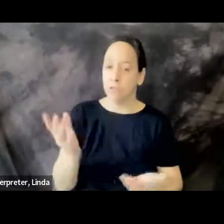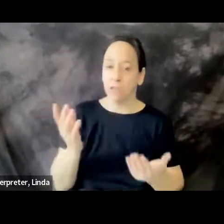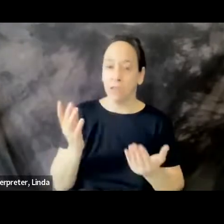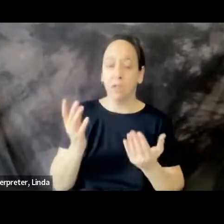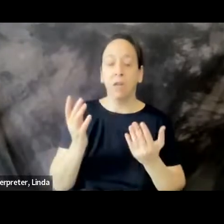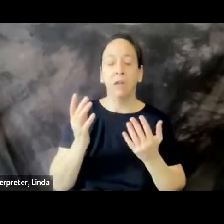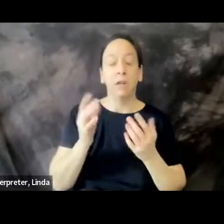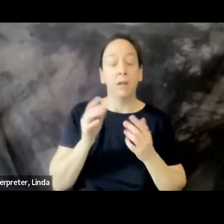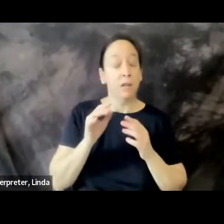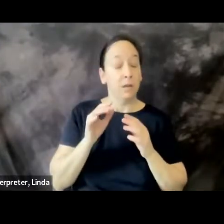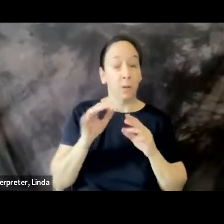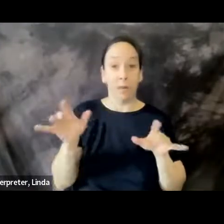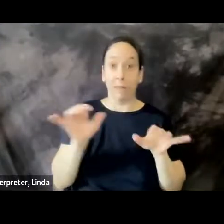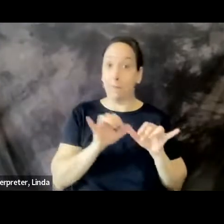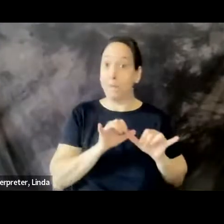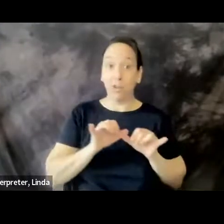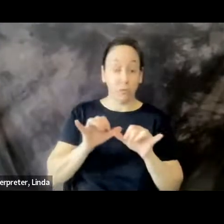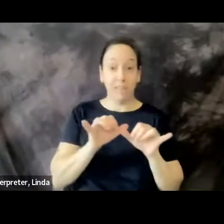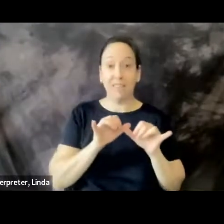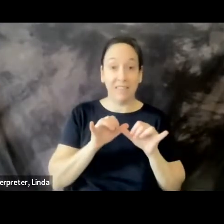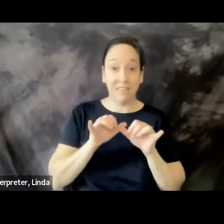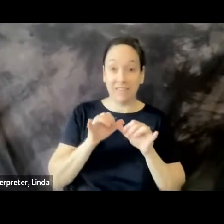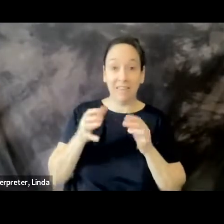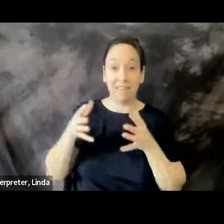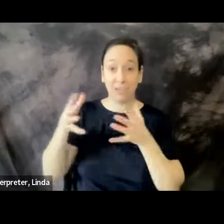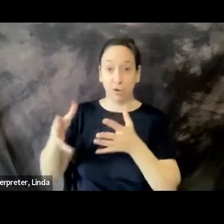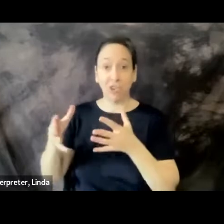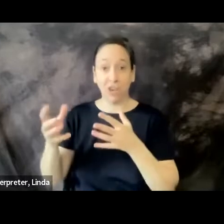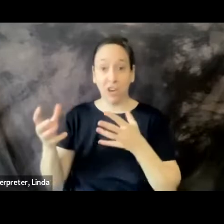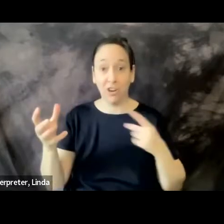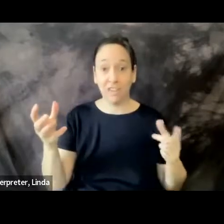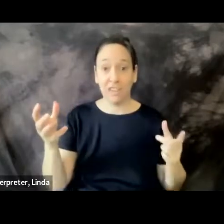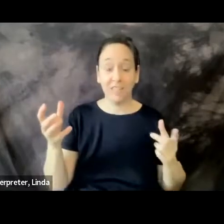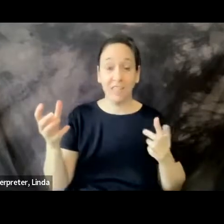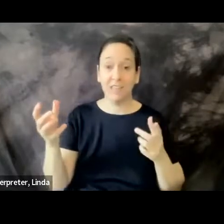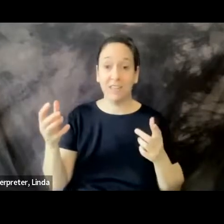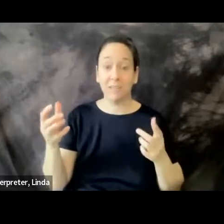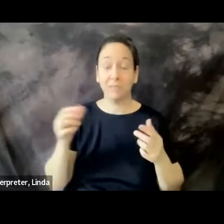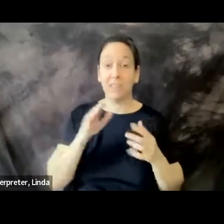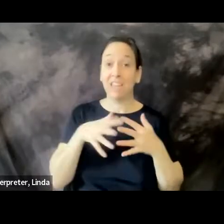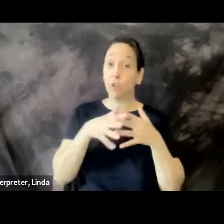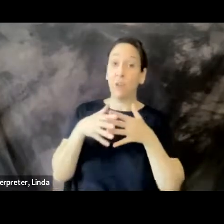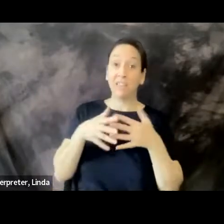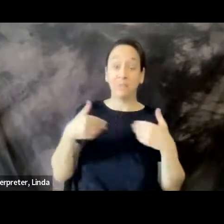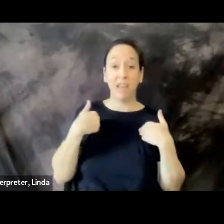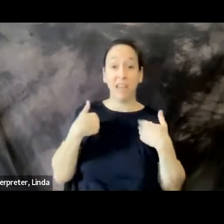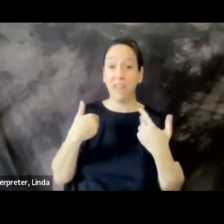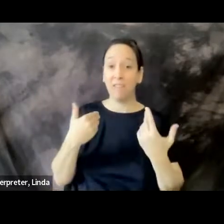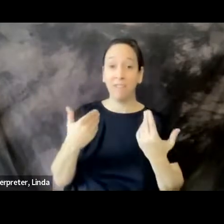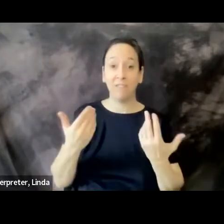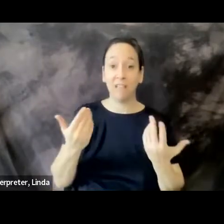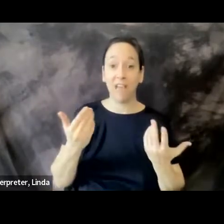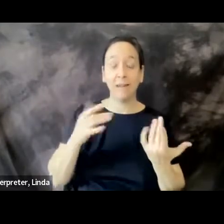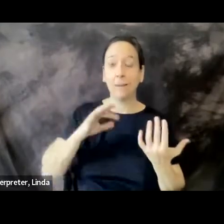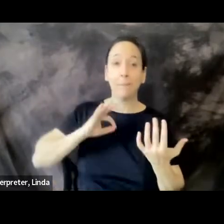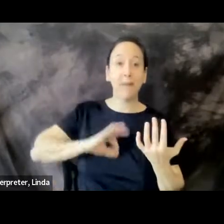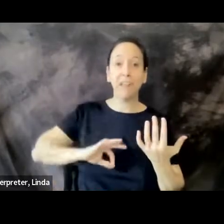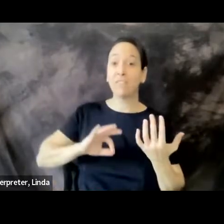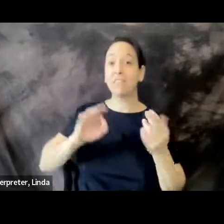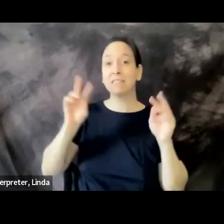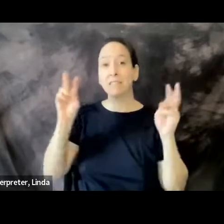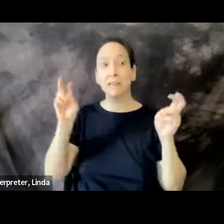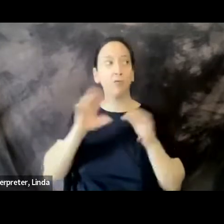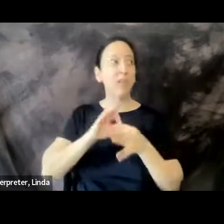measurement or discretionary stuff, is in the US, we have a very benefits programs that are rooted in ideas of scarcity, of